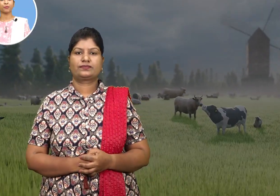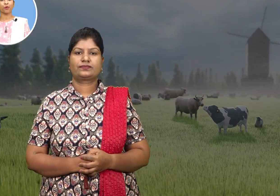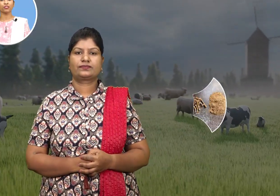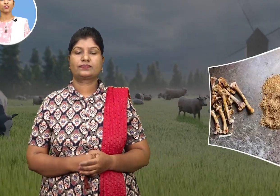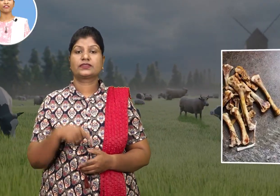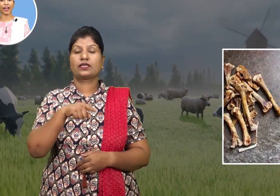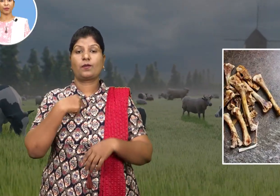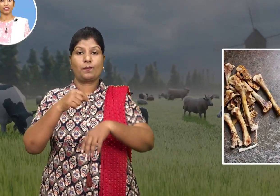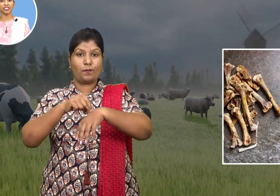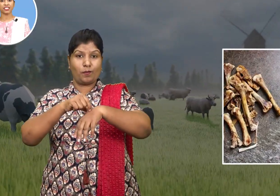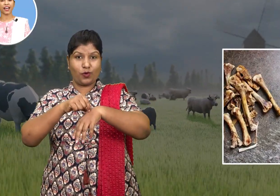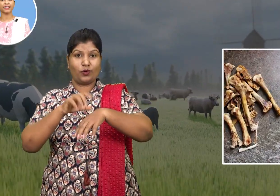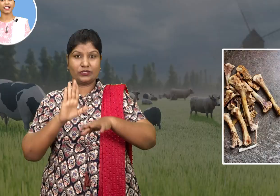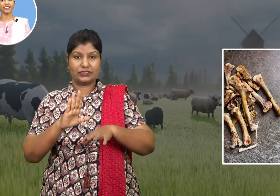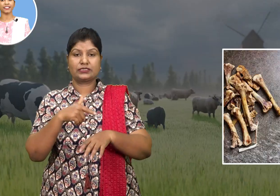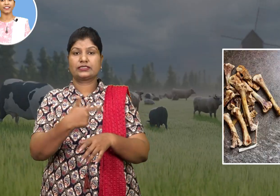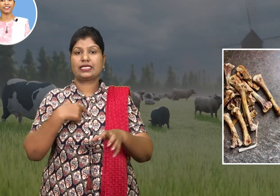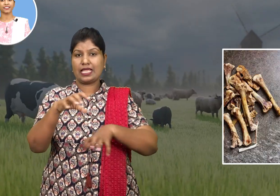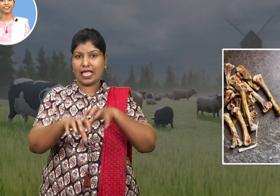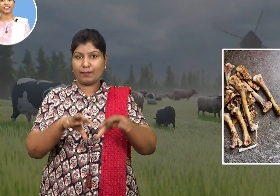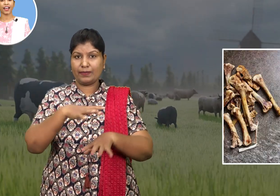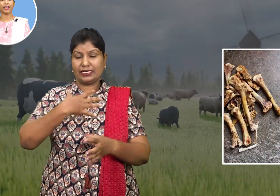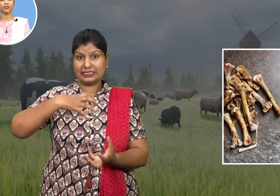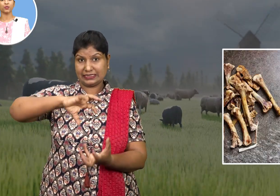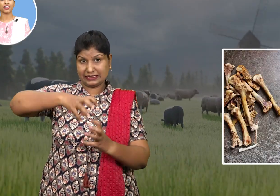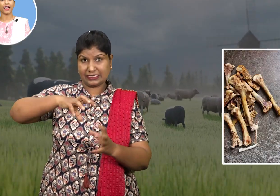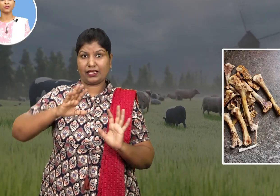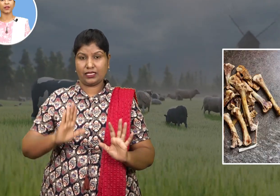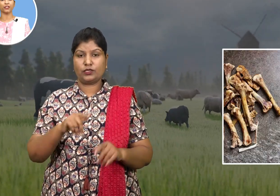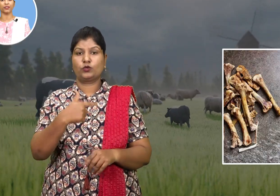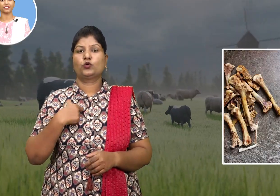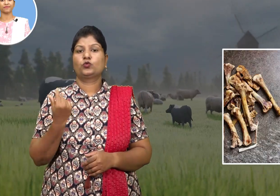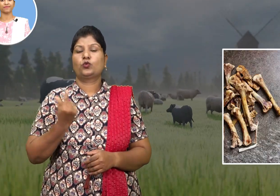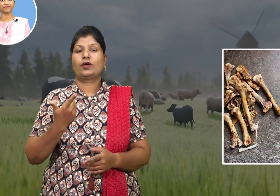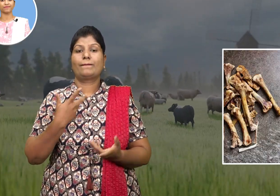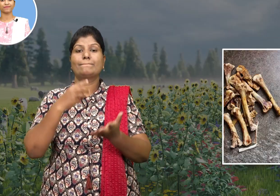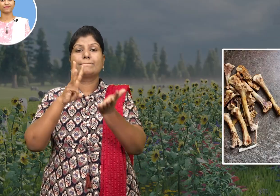The bones of animals are grinded and used as manure.